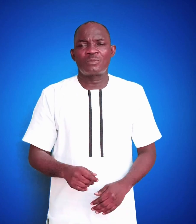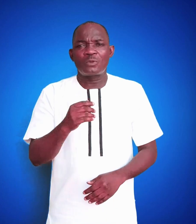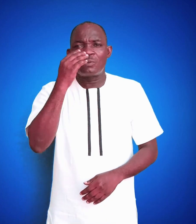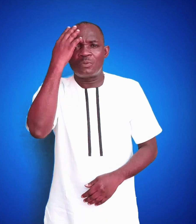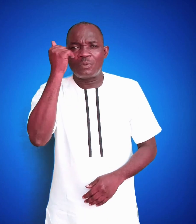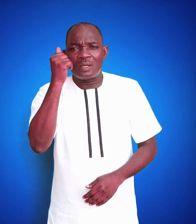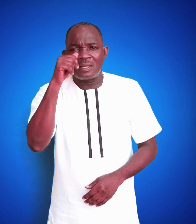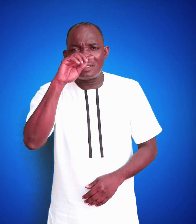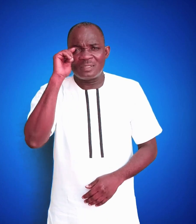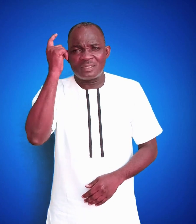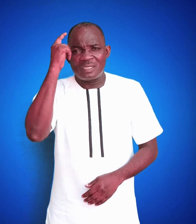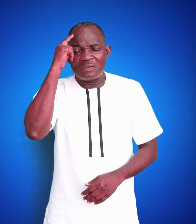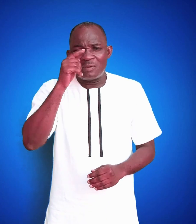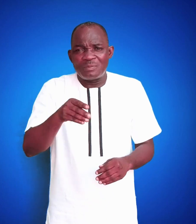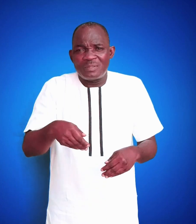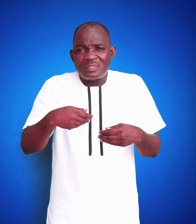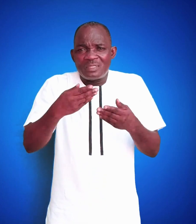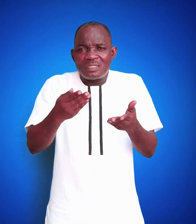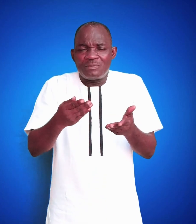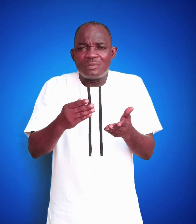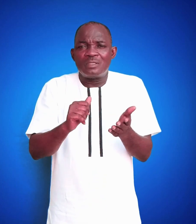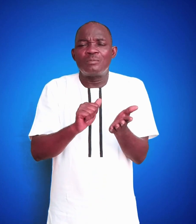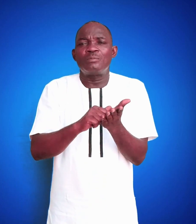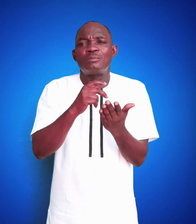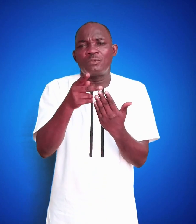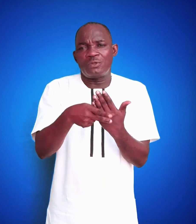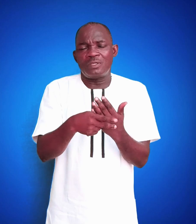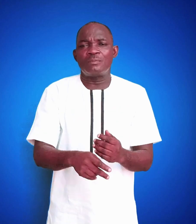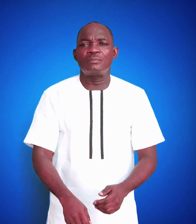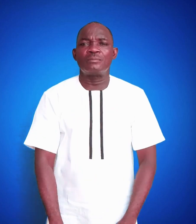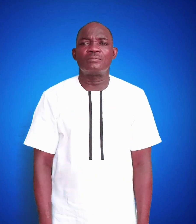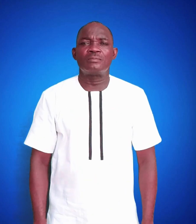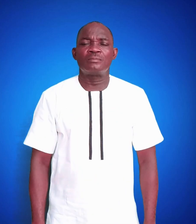Why does the government provide this program?